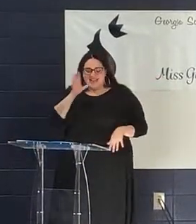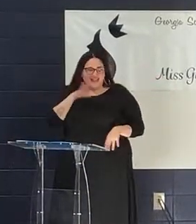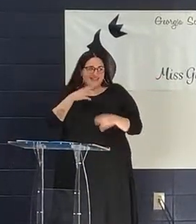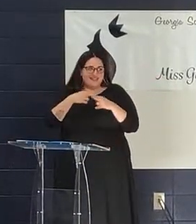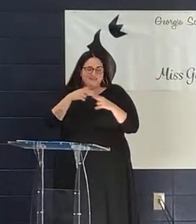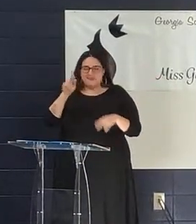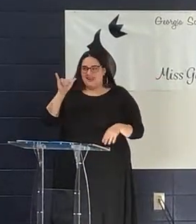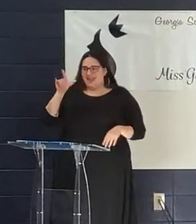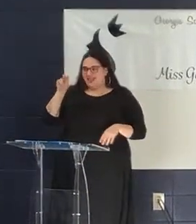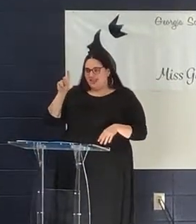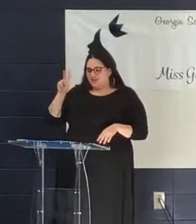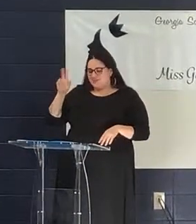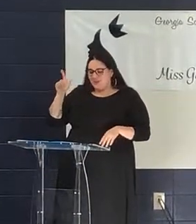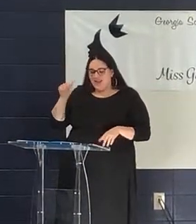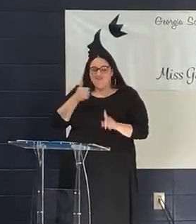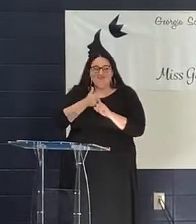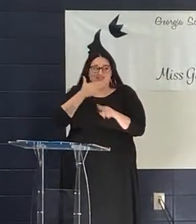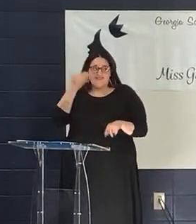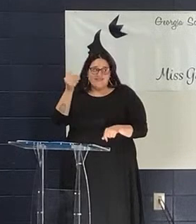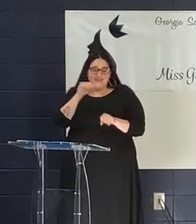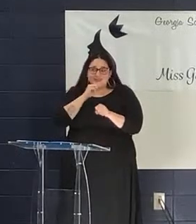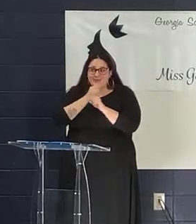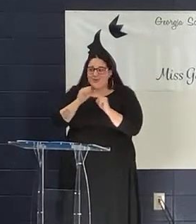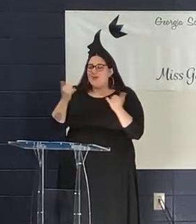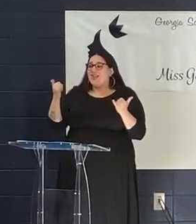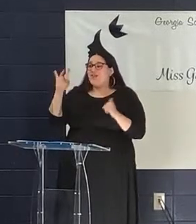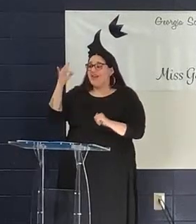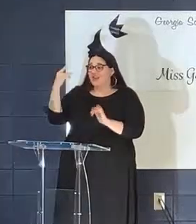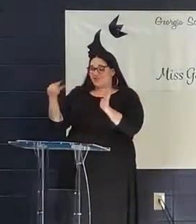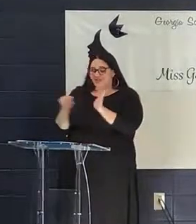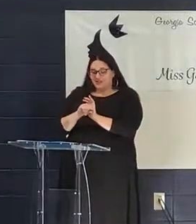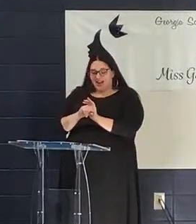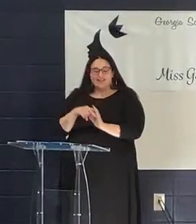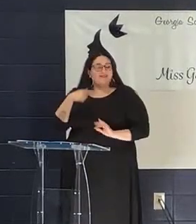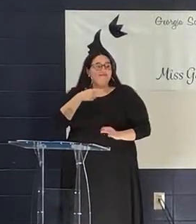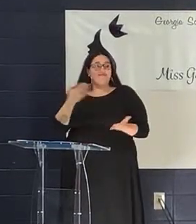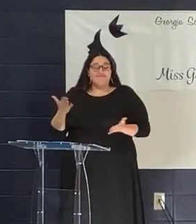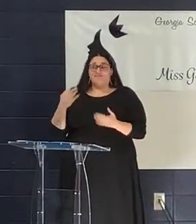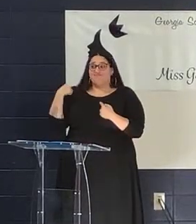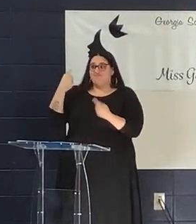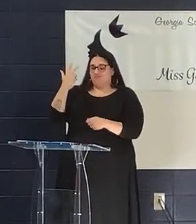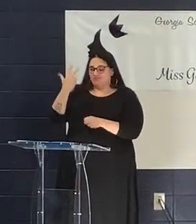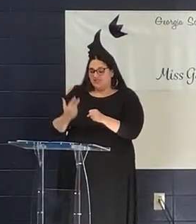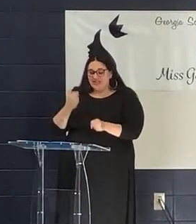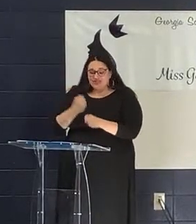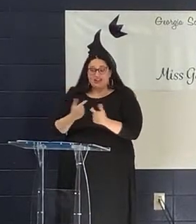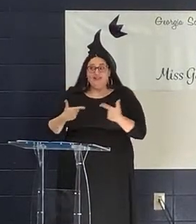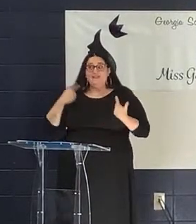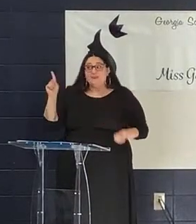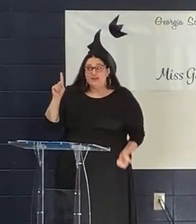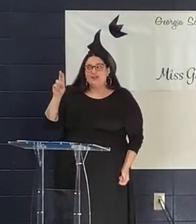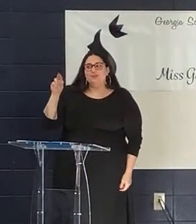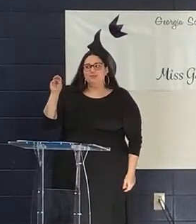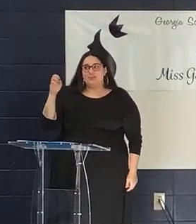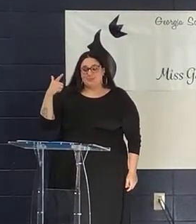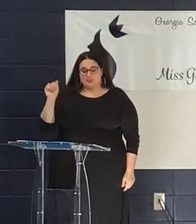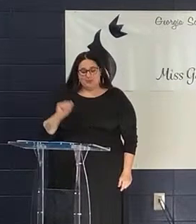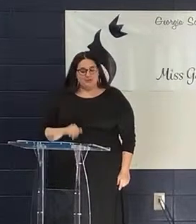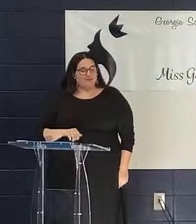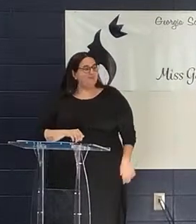This lovely lady is Kayla Duma. She's 15 years old. She's currently in eighth grade. She's been here for 3 years at the Georgia School for the Deaf,